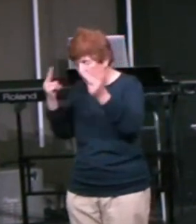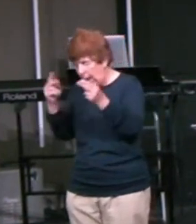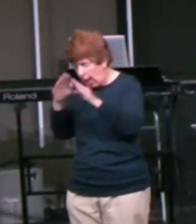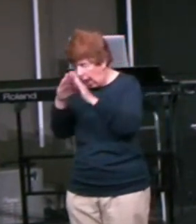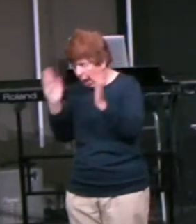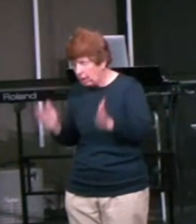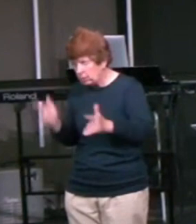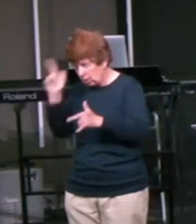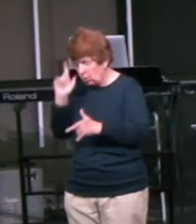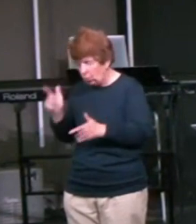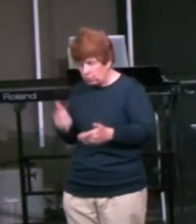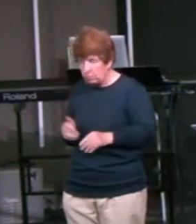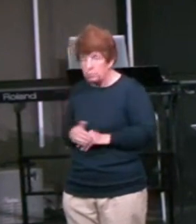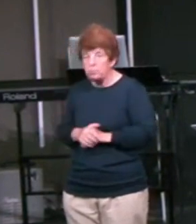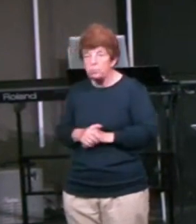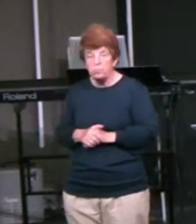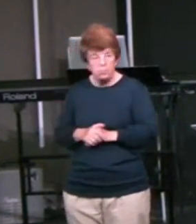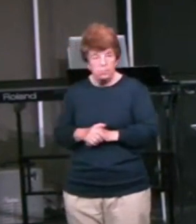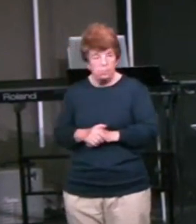worship the Lord with.